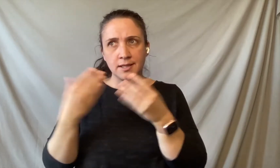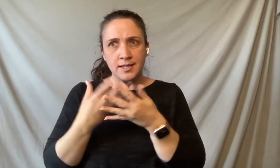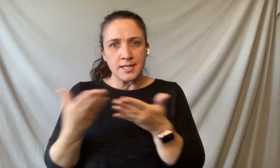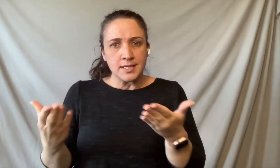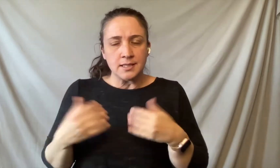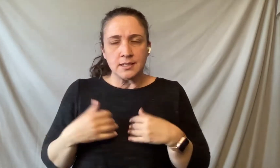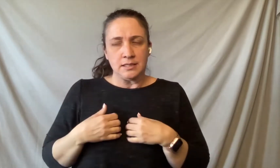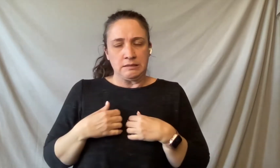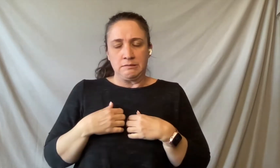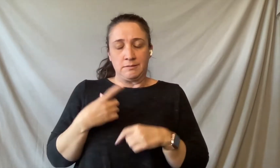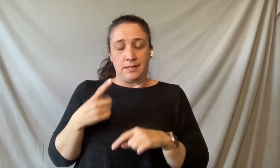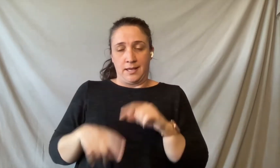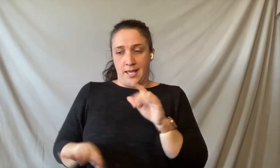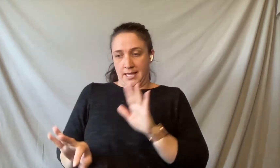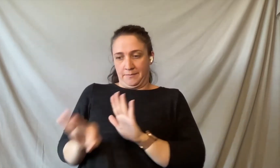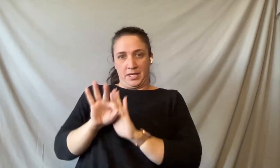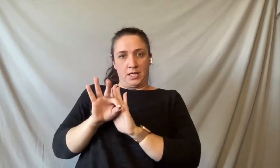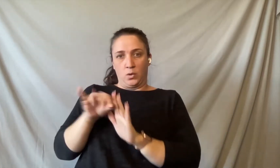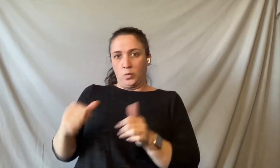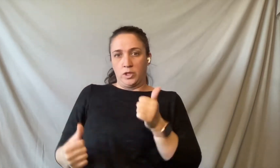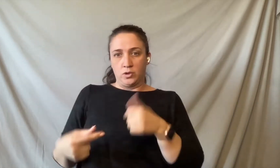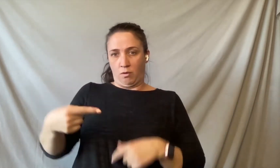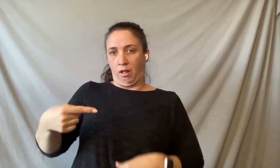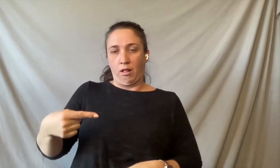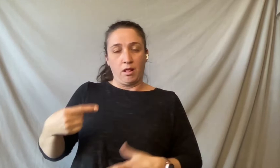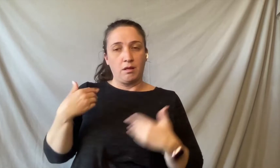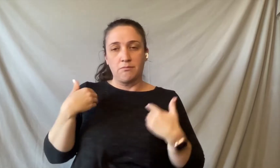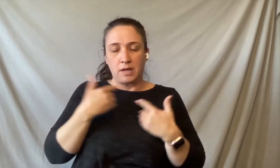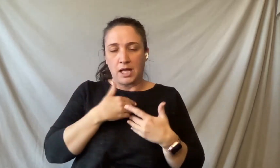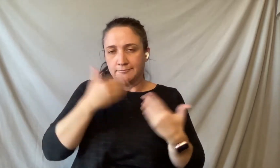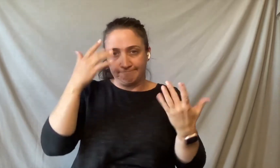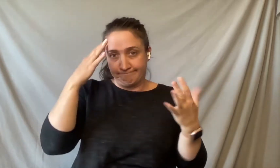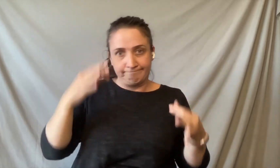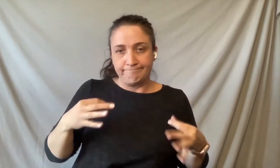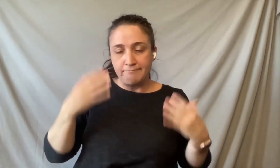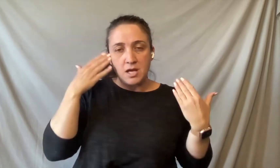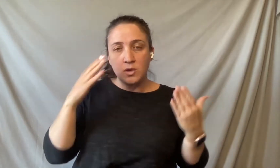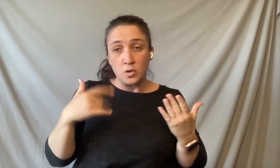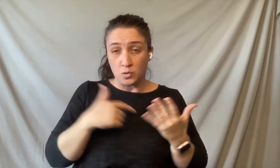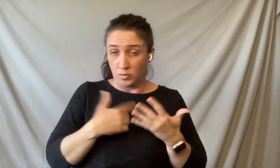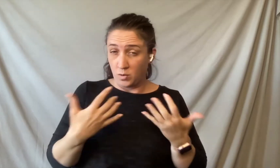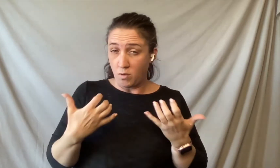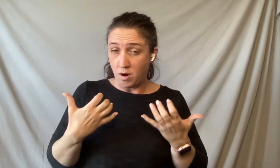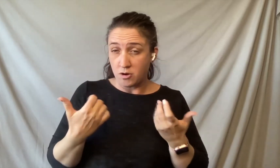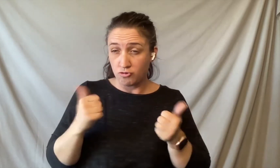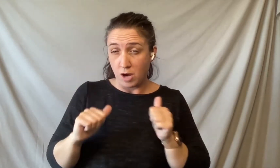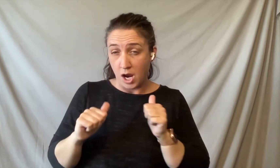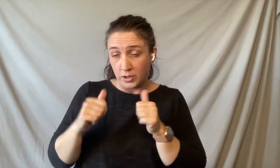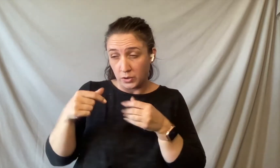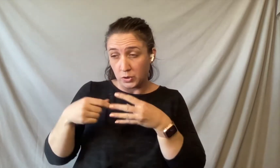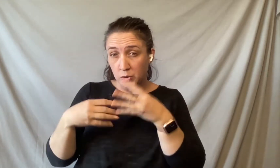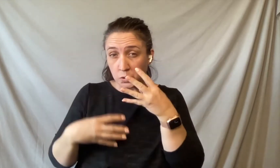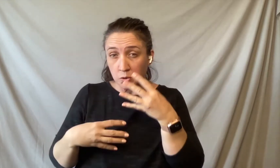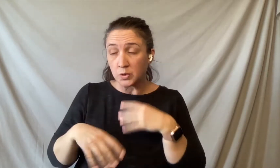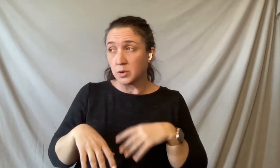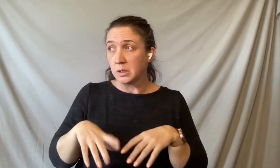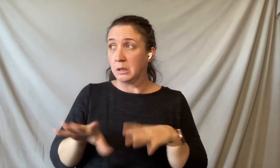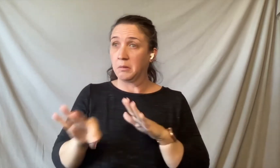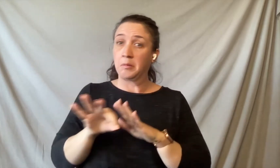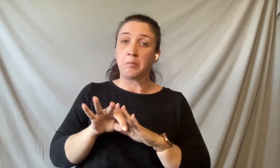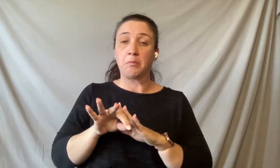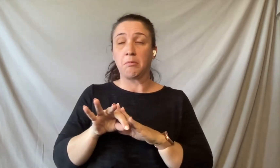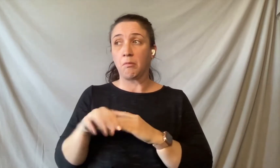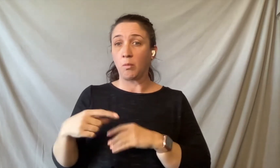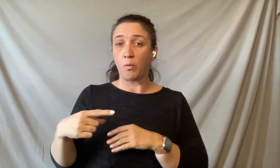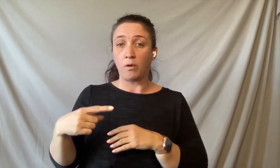which, you know, I'm not sure how if we actually want to try to distill it down to just one or two